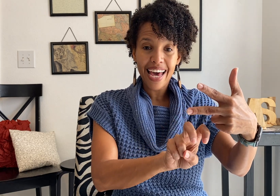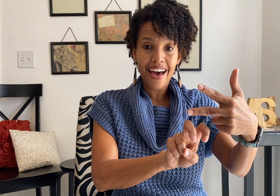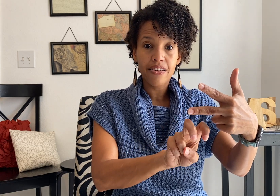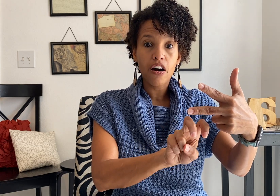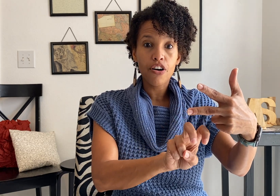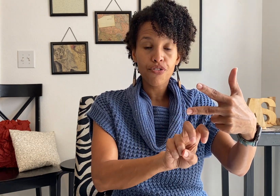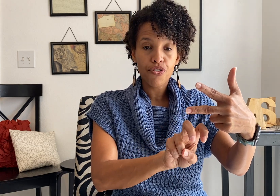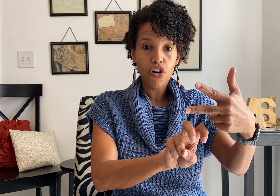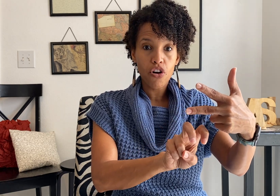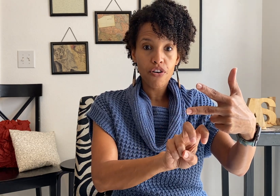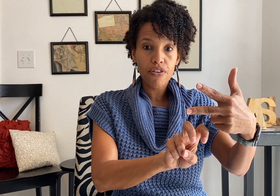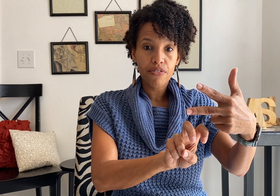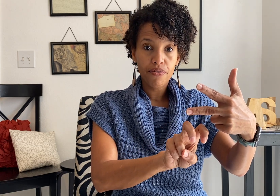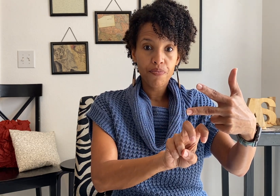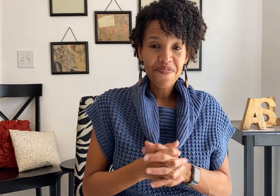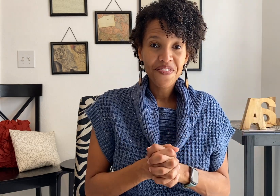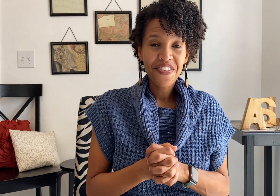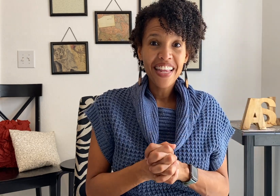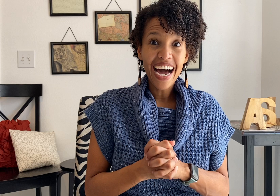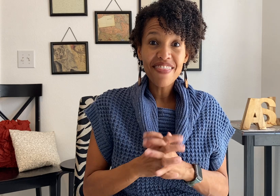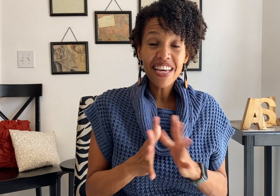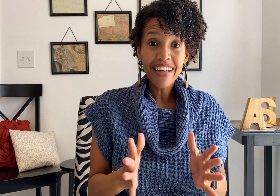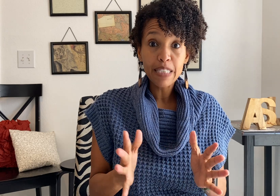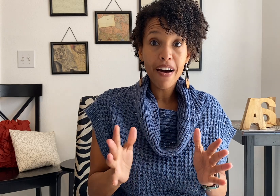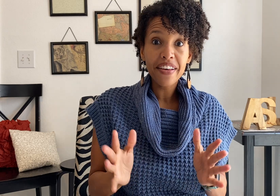cat under the car. I think that's about it.